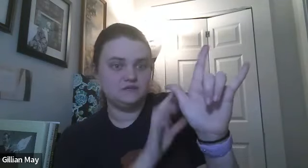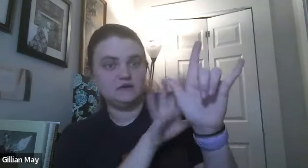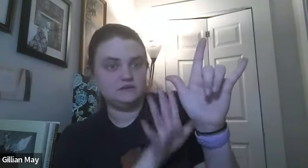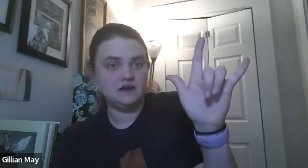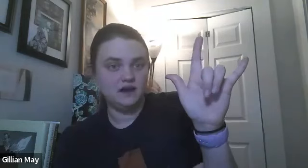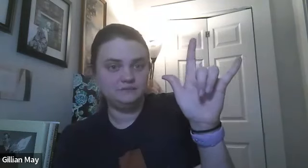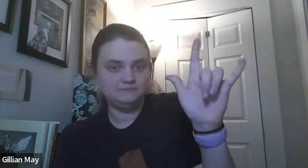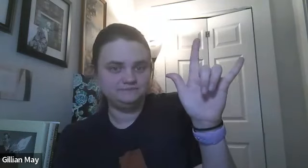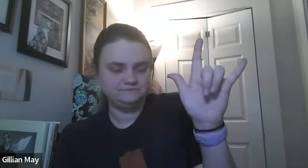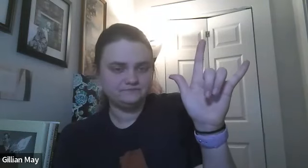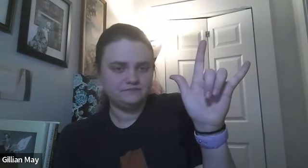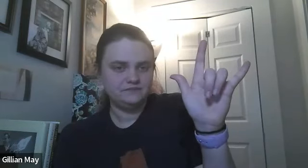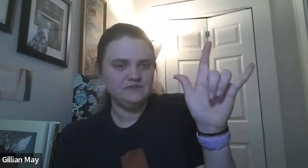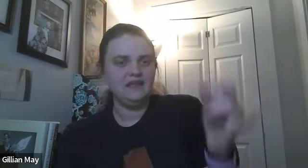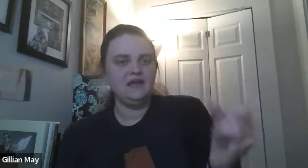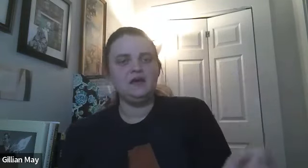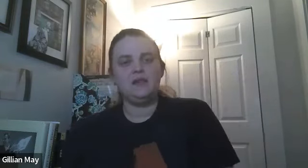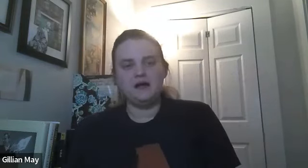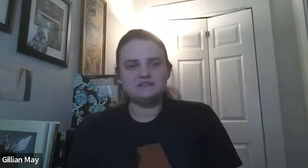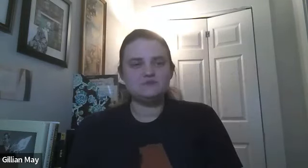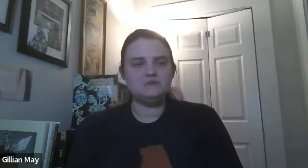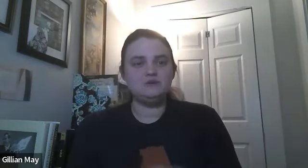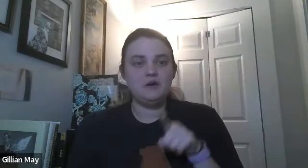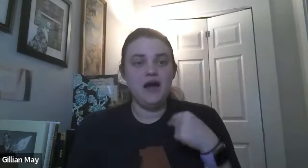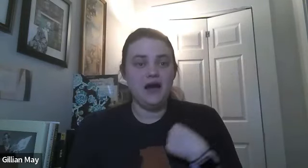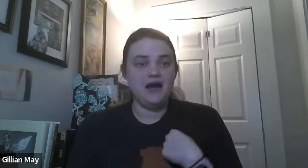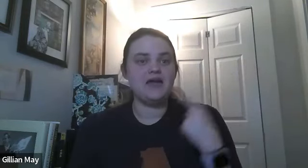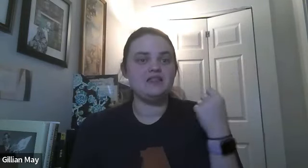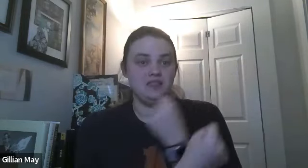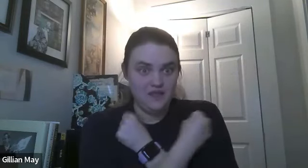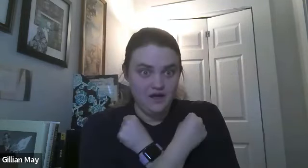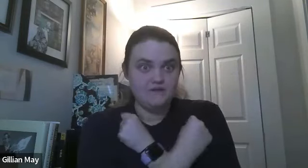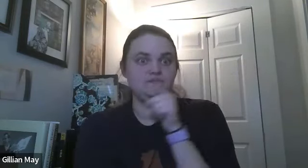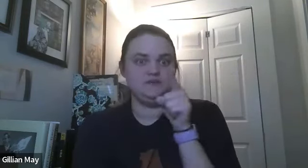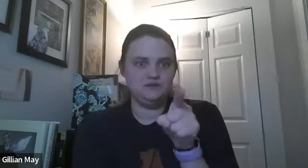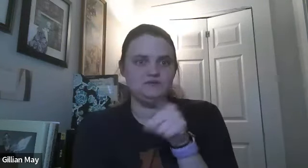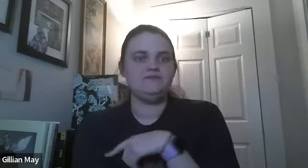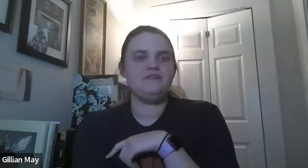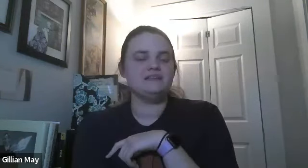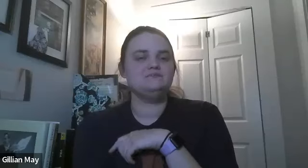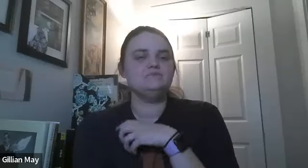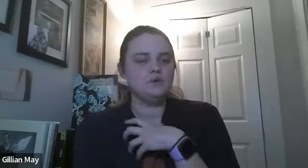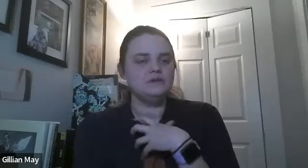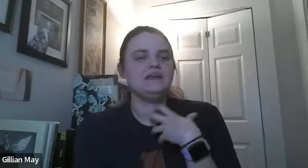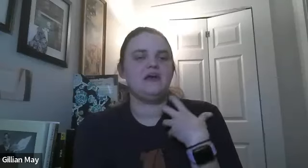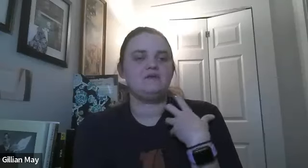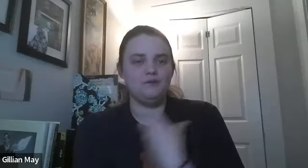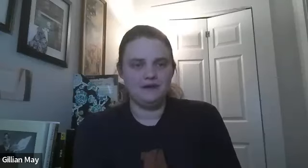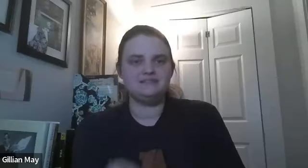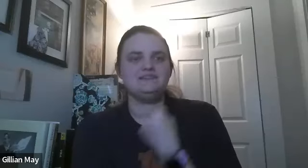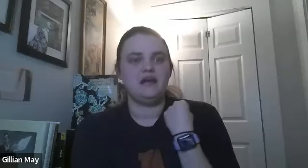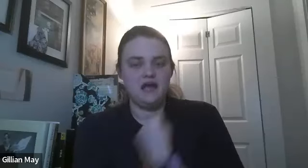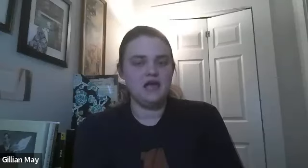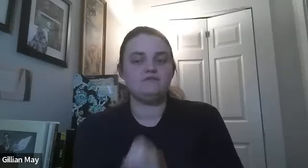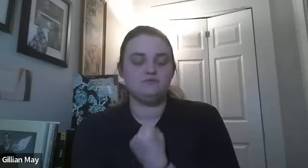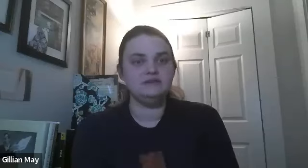all the time. A lot of times when people go, I love you, that's more like that romantic, like I have really